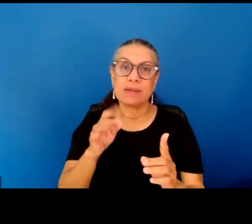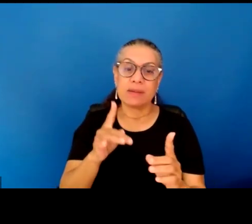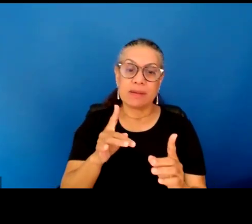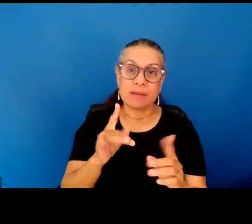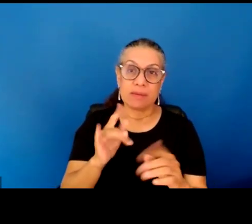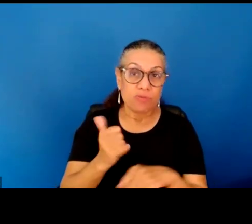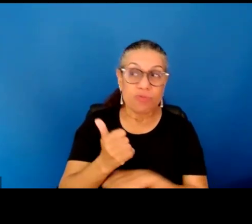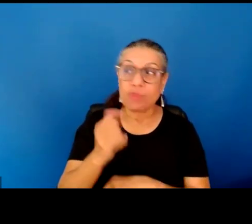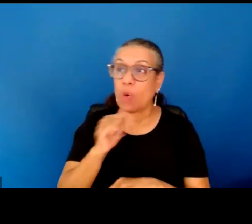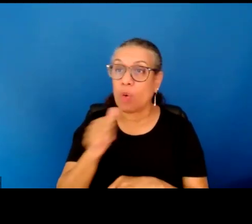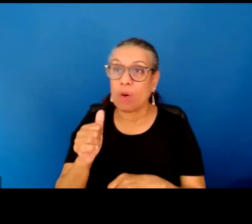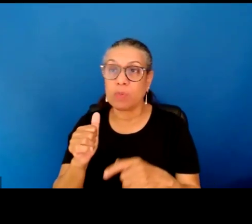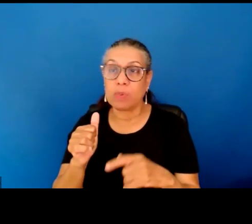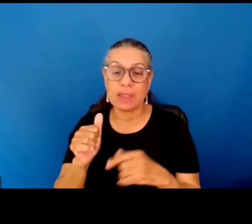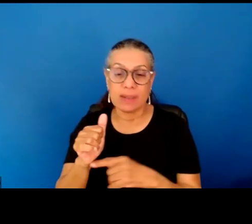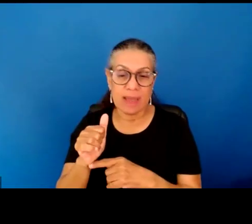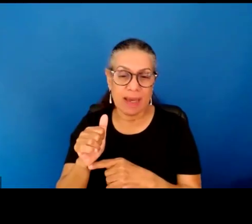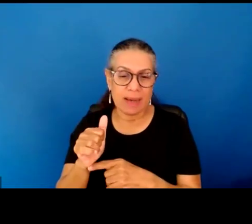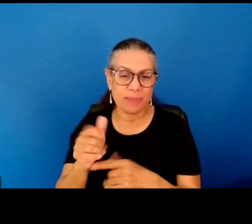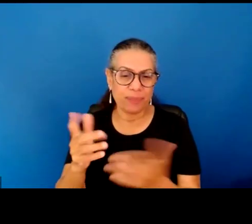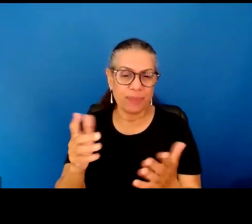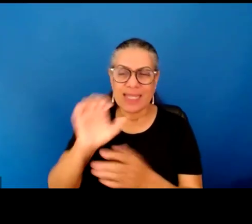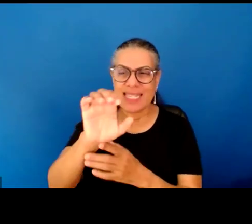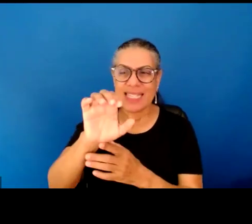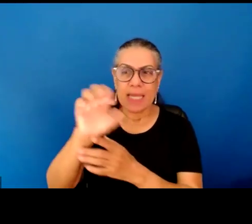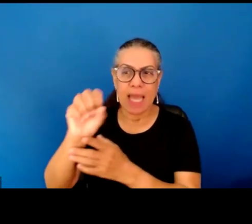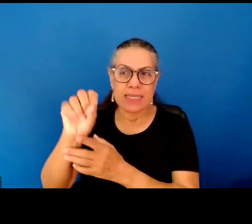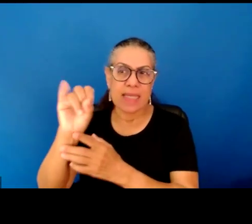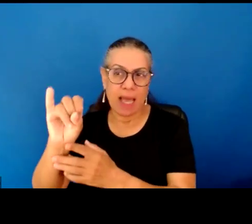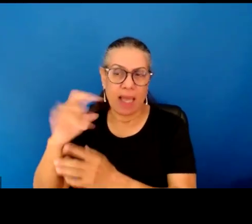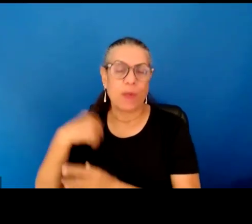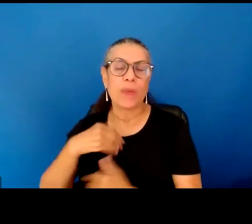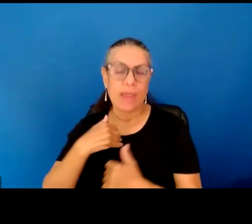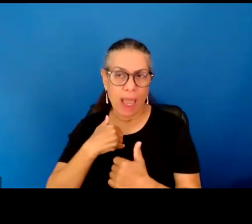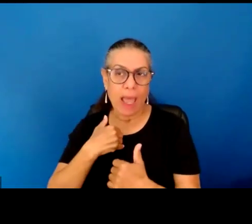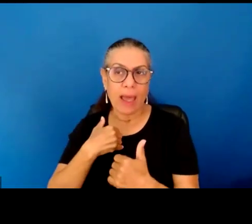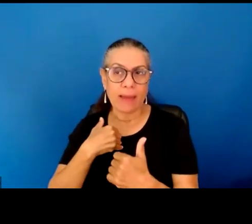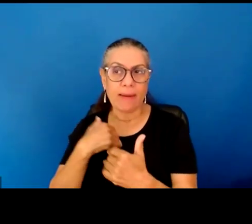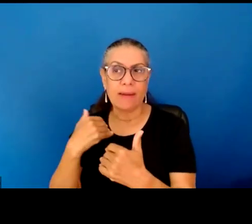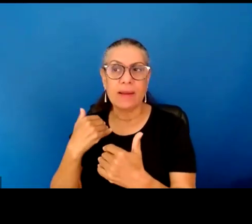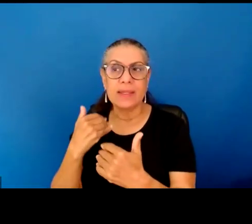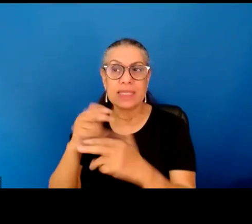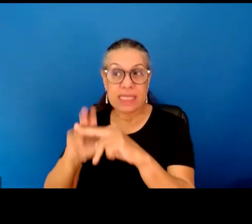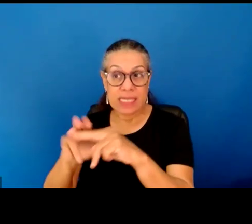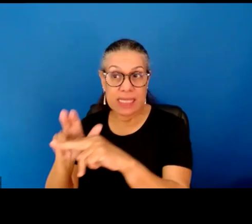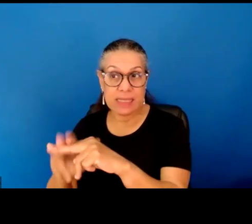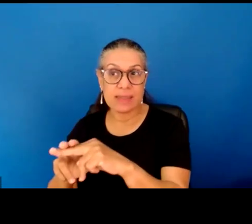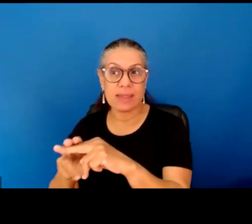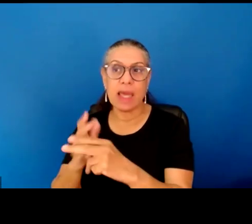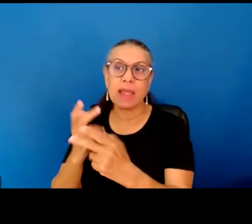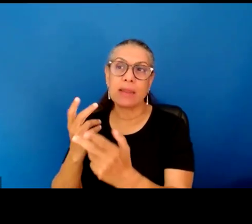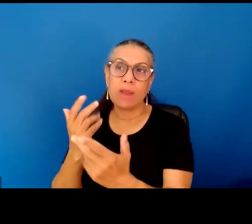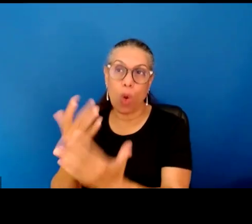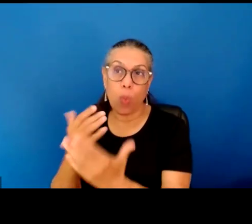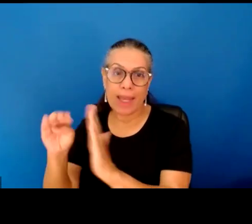And in fact, with ESI, we actually added seats because we had a wait list for that program in particular, and credit recovery. The team